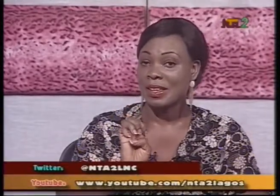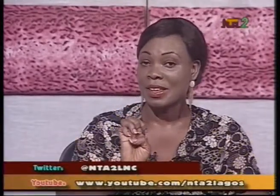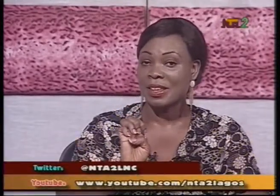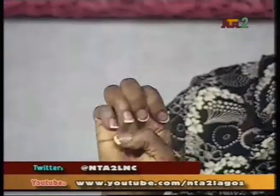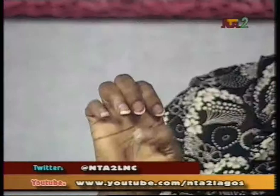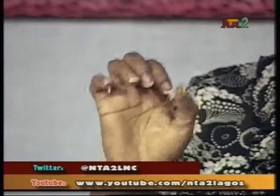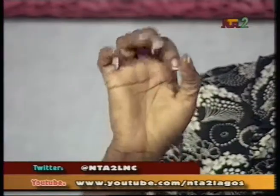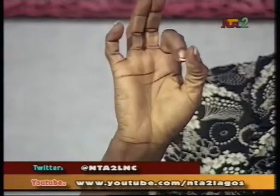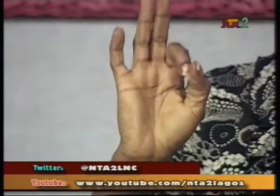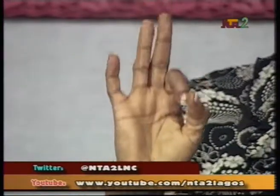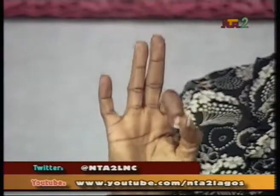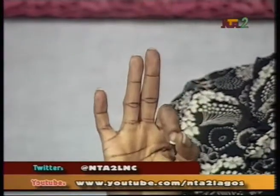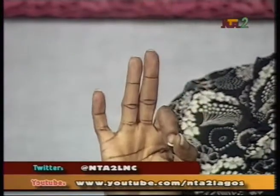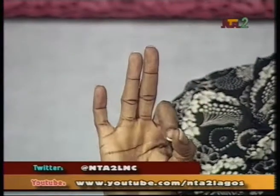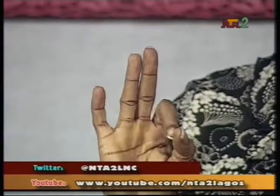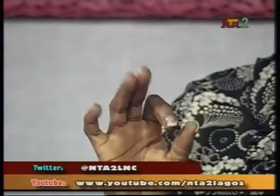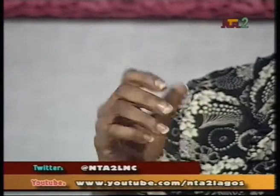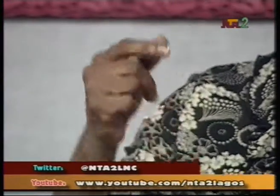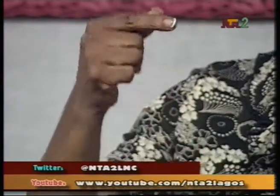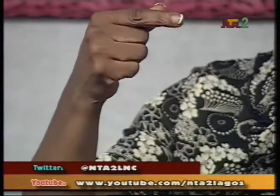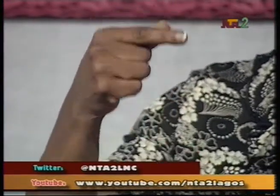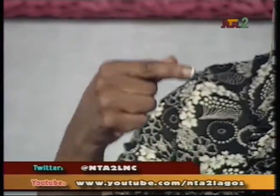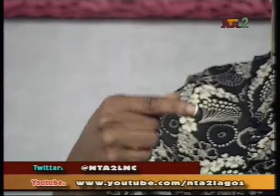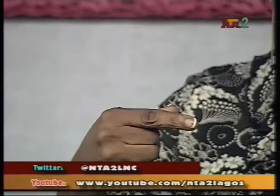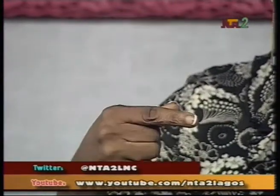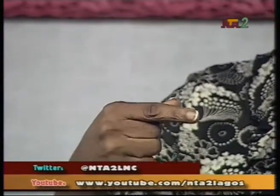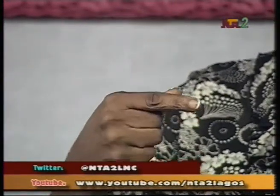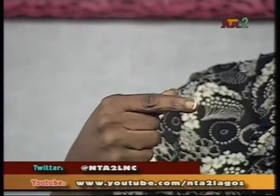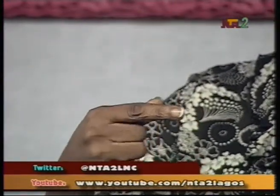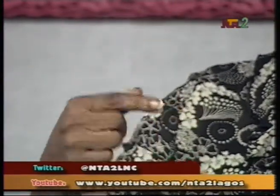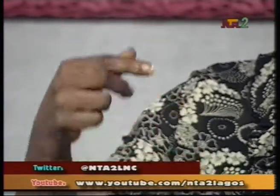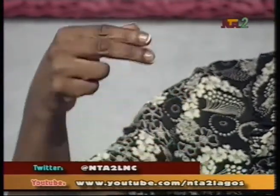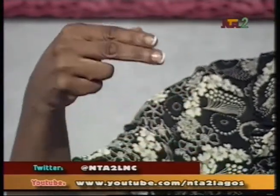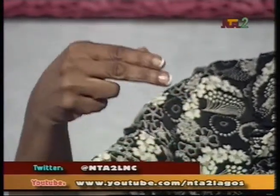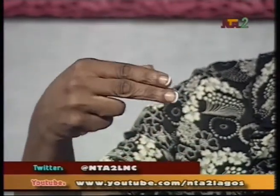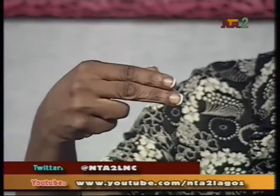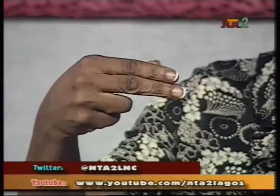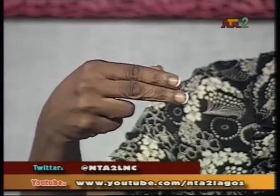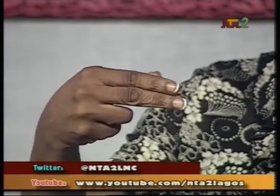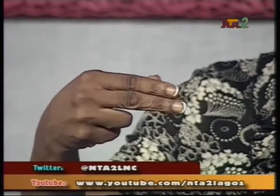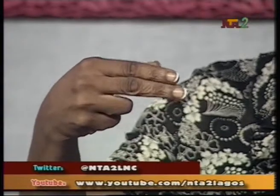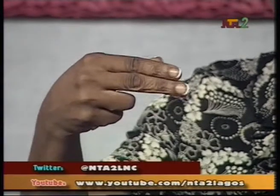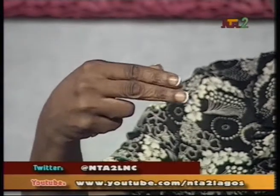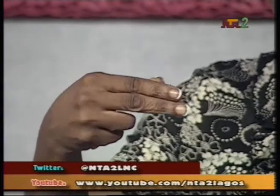E, F, G. And then, of course, H is double barrel, H.